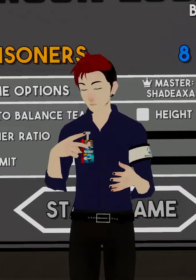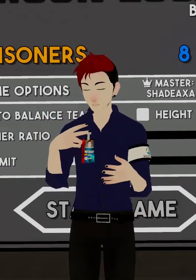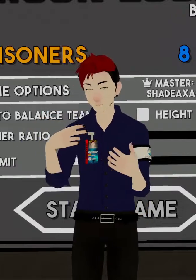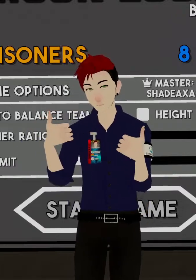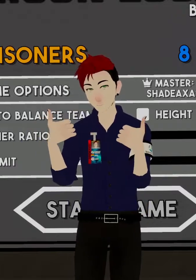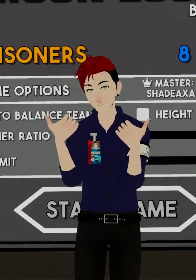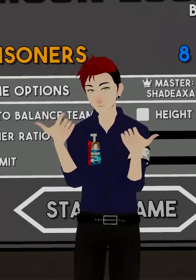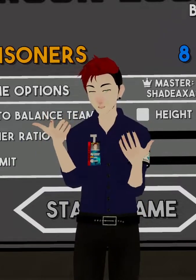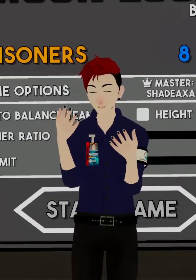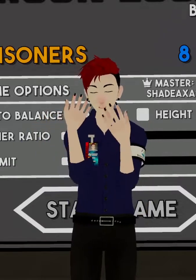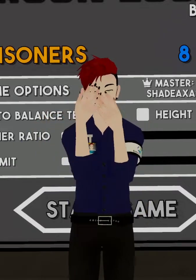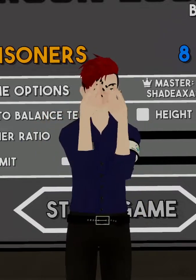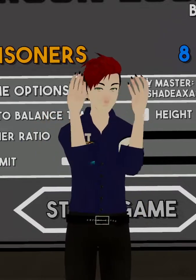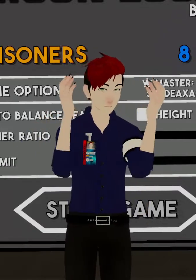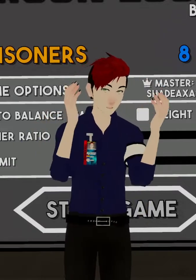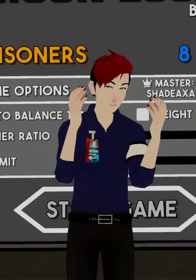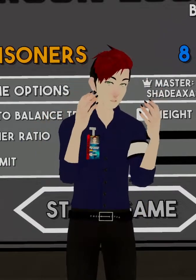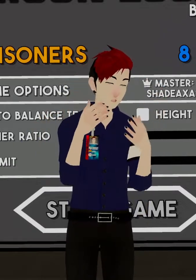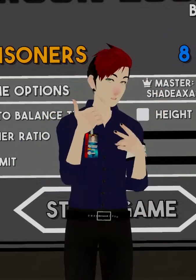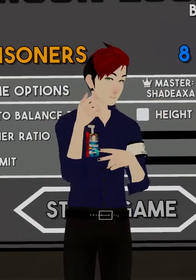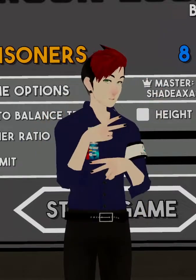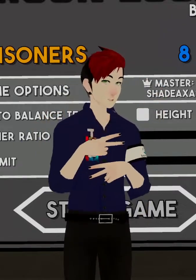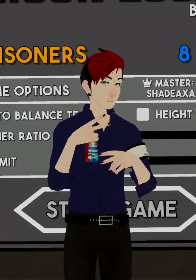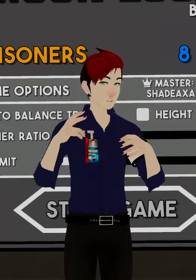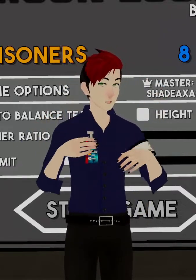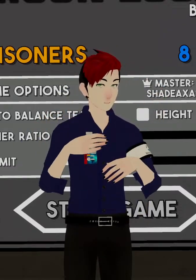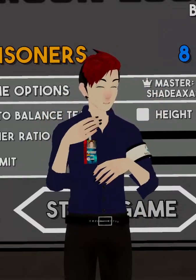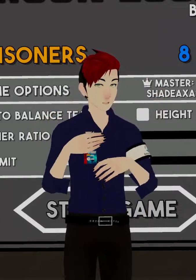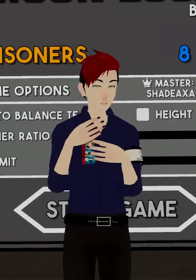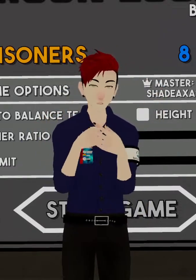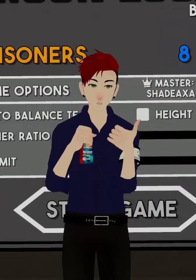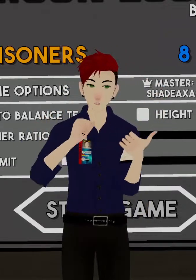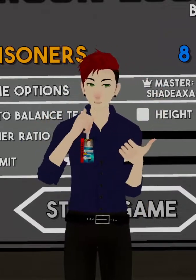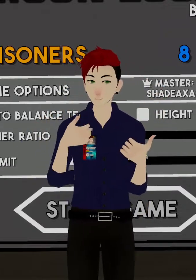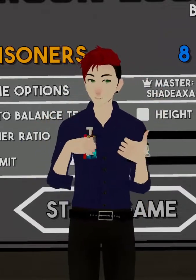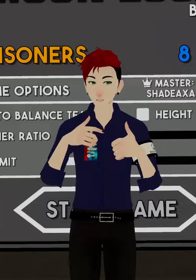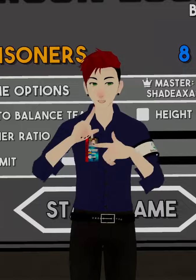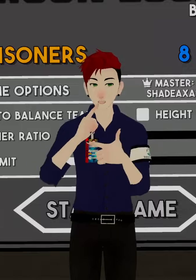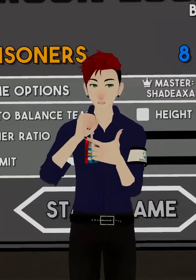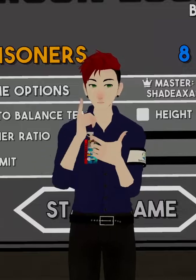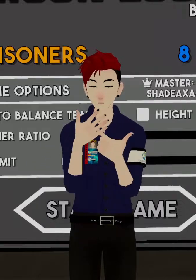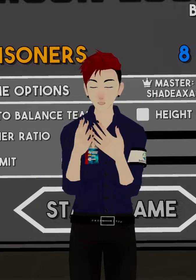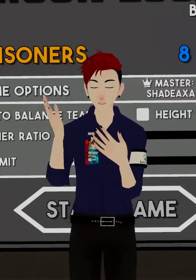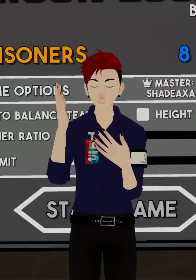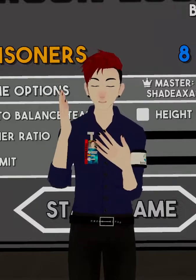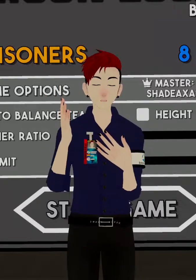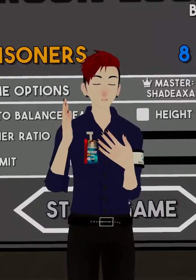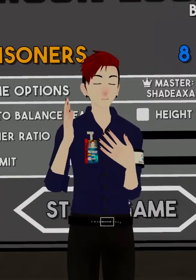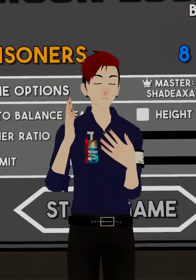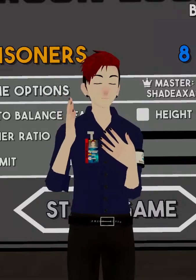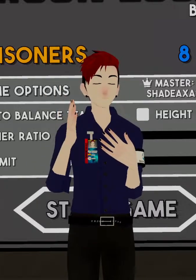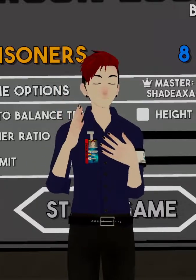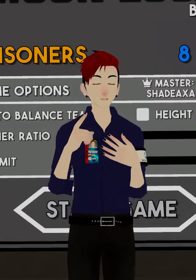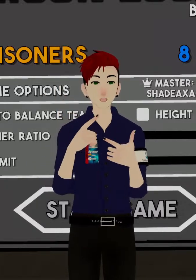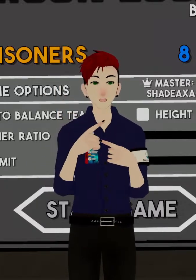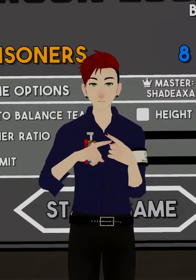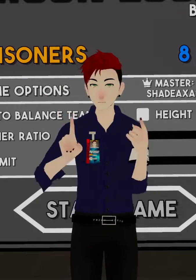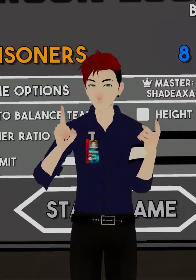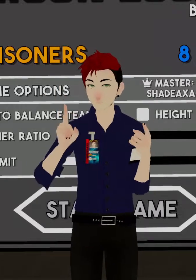This is, I mean, it's VR. It's kind of hard to do because we don't have mods anymore.